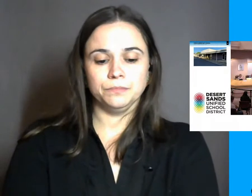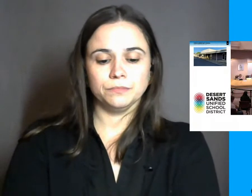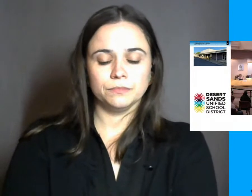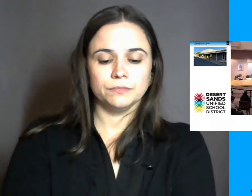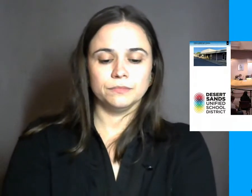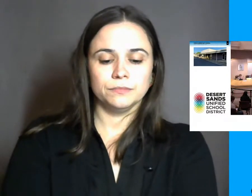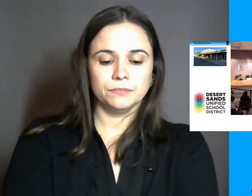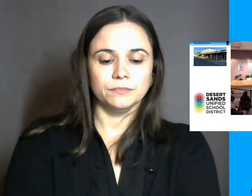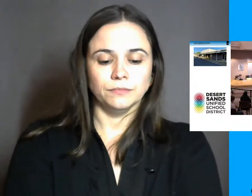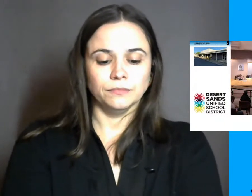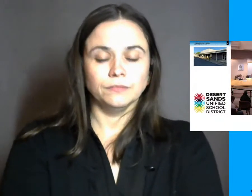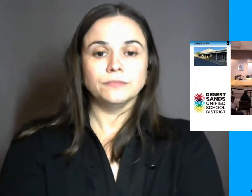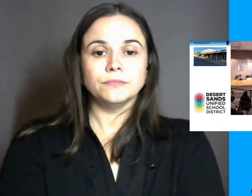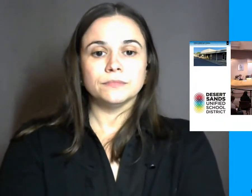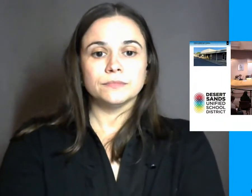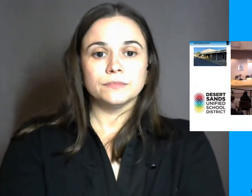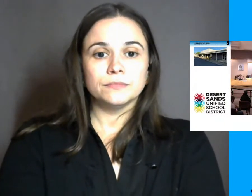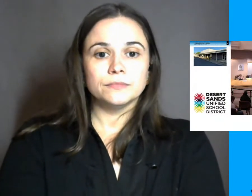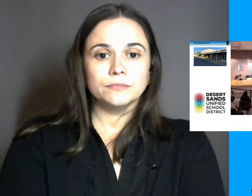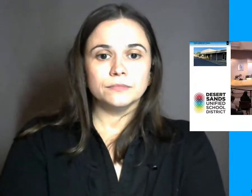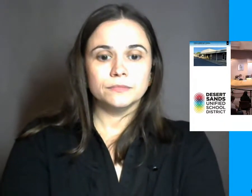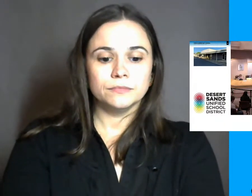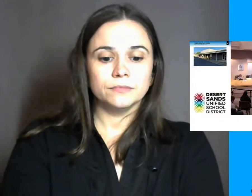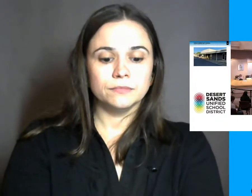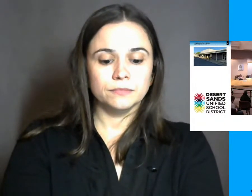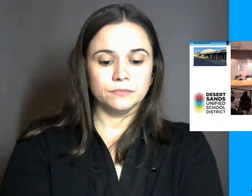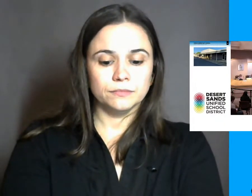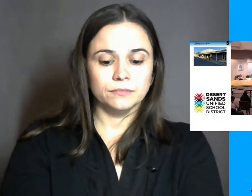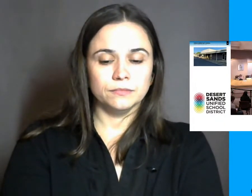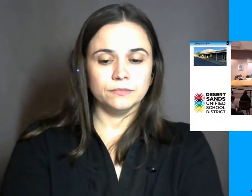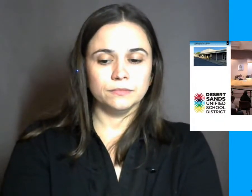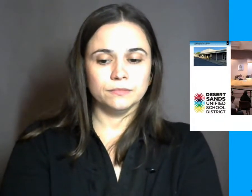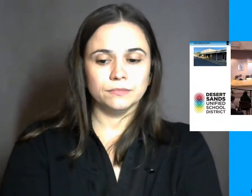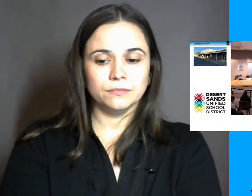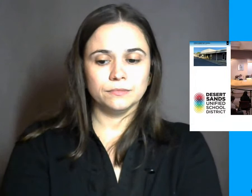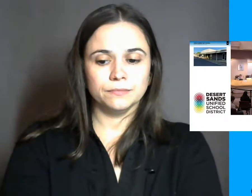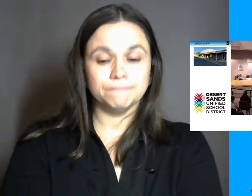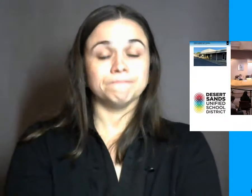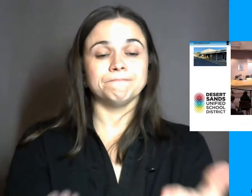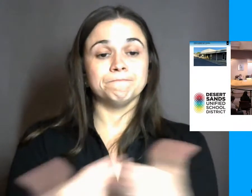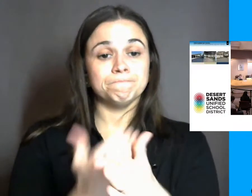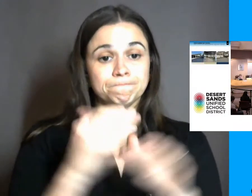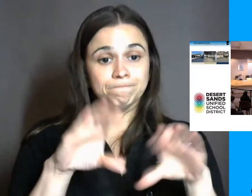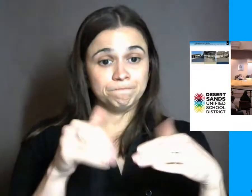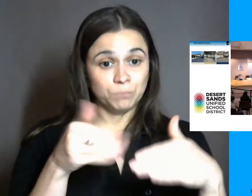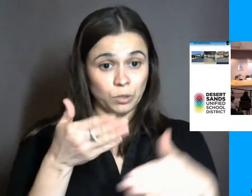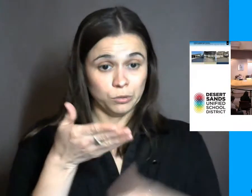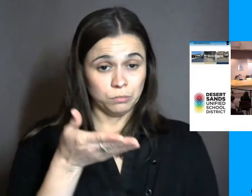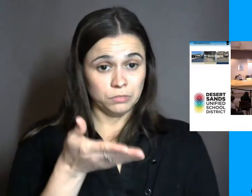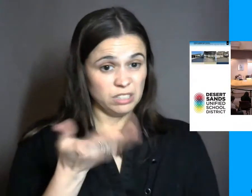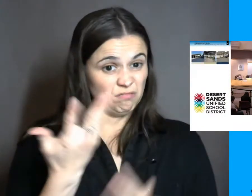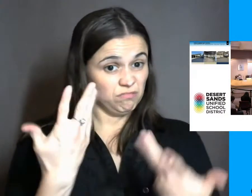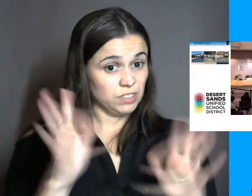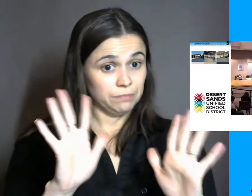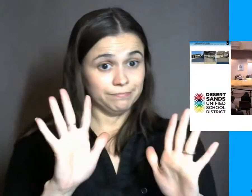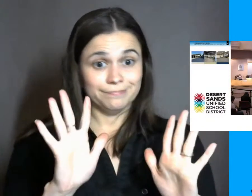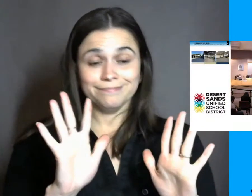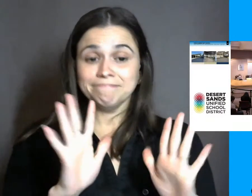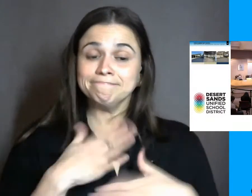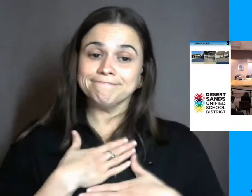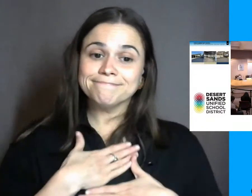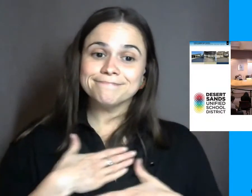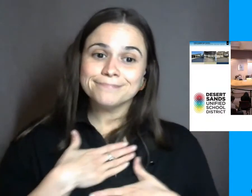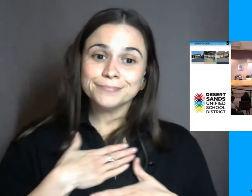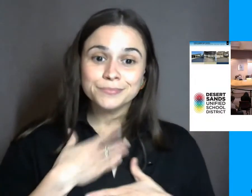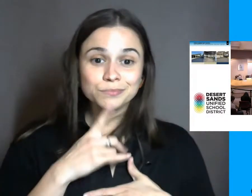was occupied at the start of this school year. So we're excited, and they're really, really liking that facility there. And it's just really coming together. And you can see here how they